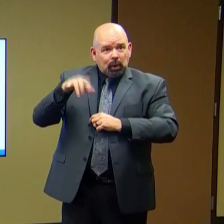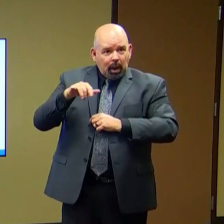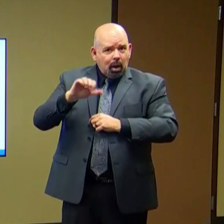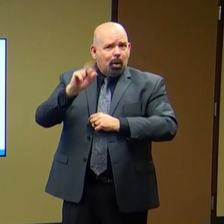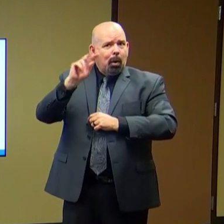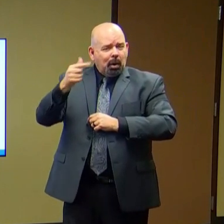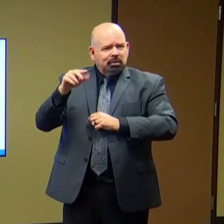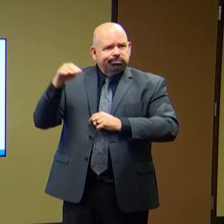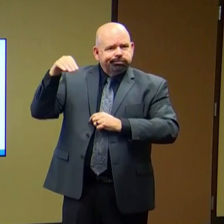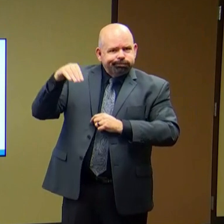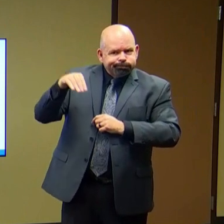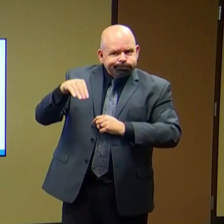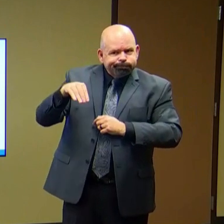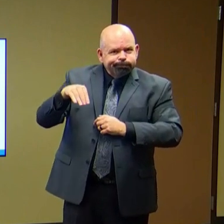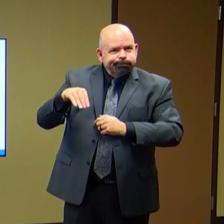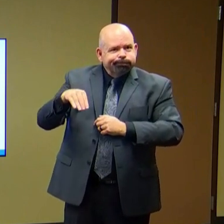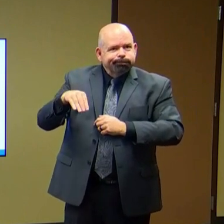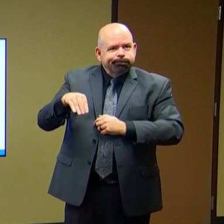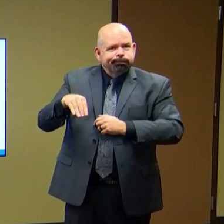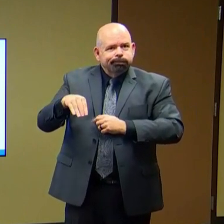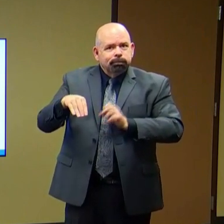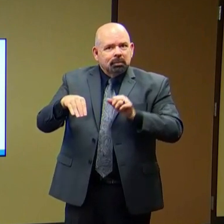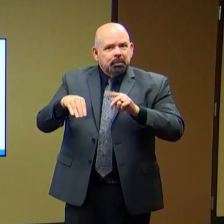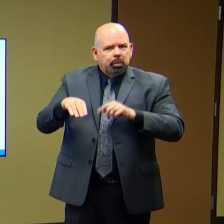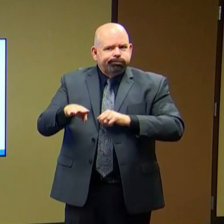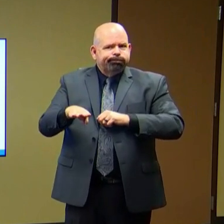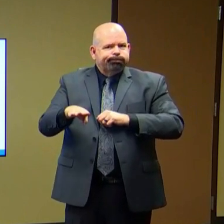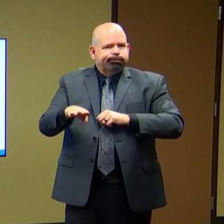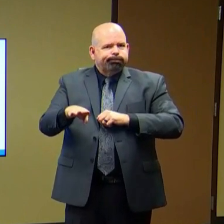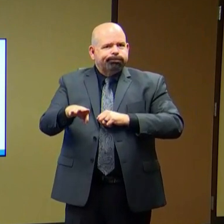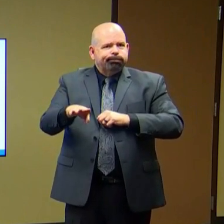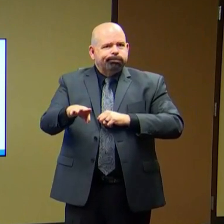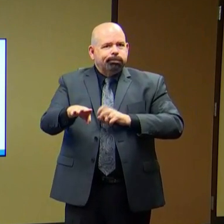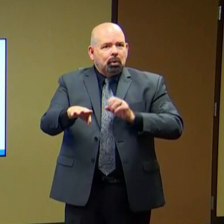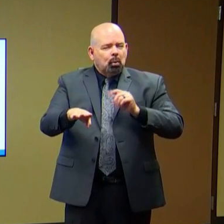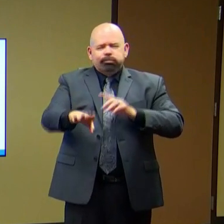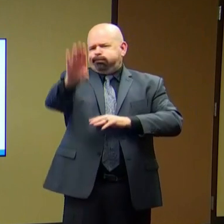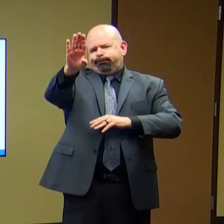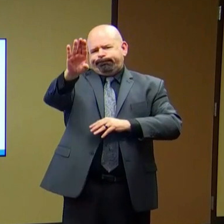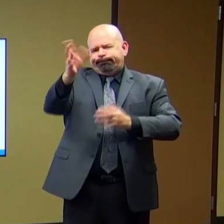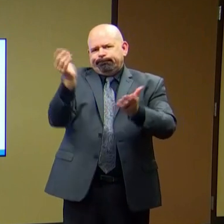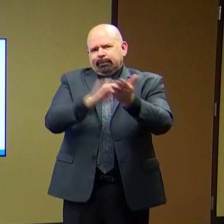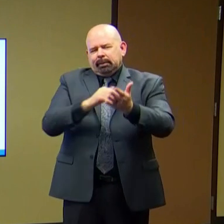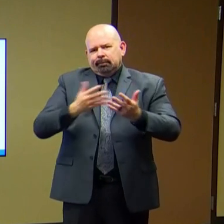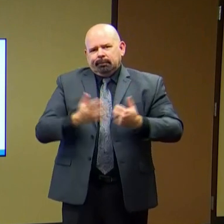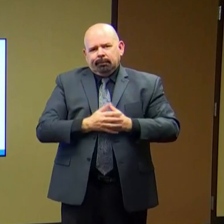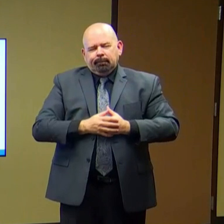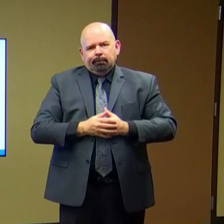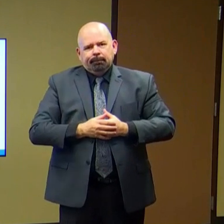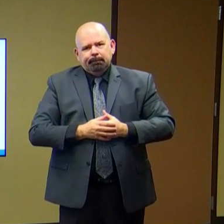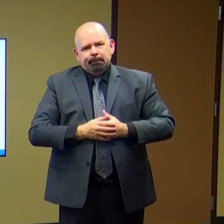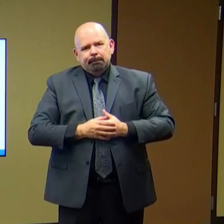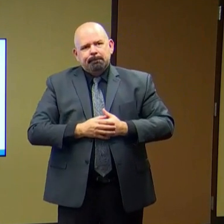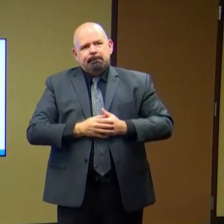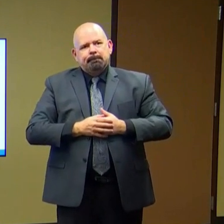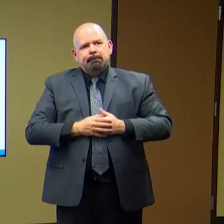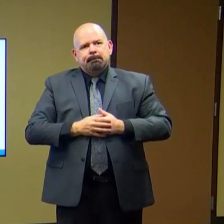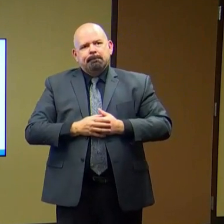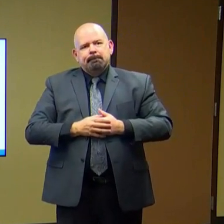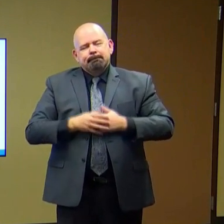through August, then flattening out in September, and now the tail end of this curve, we're starting to go back up